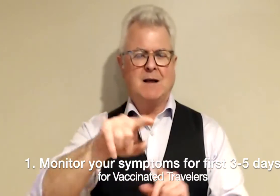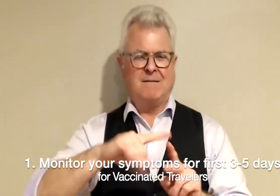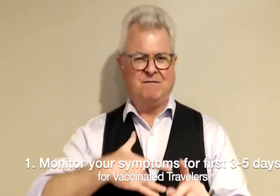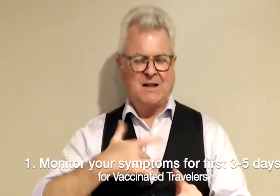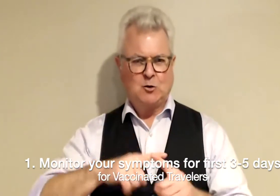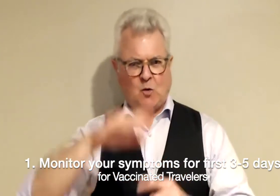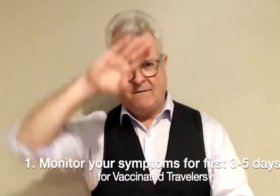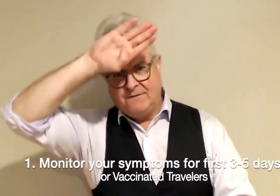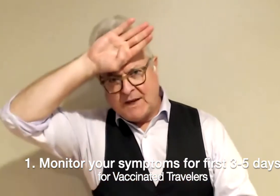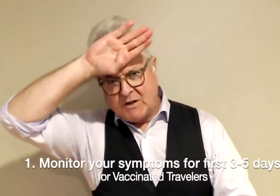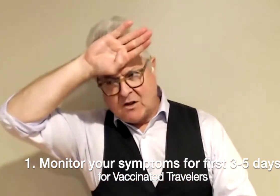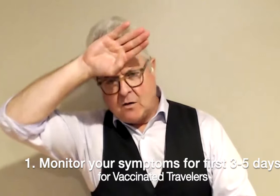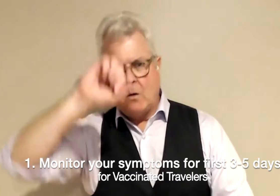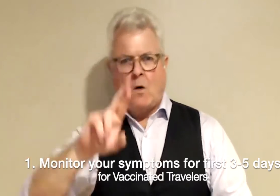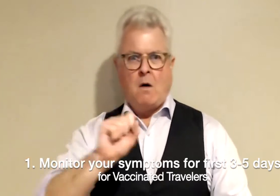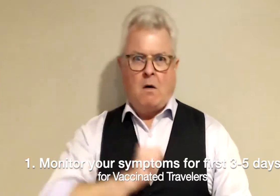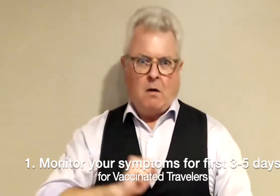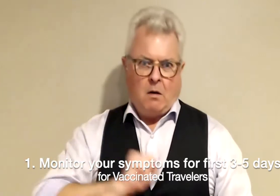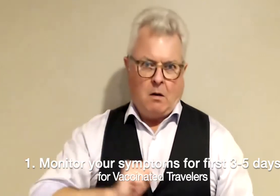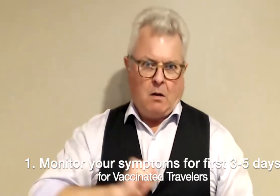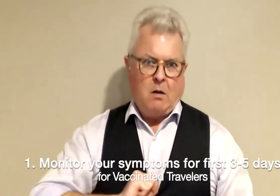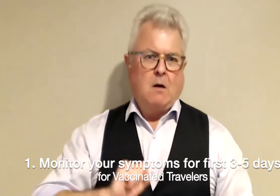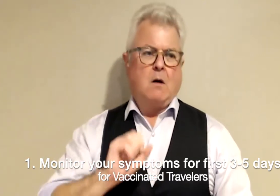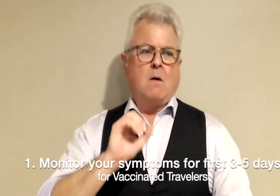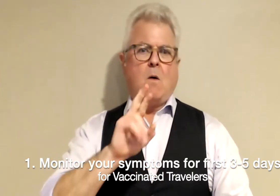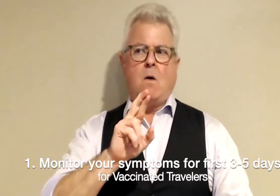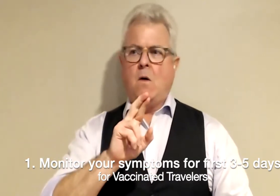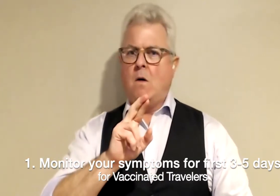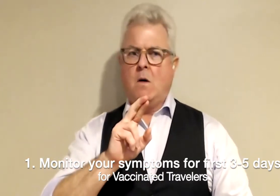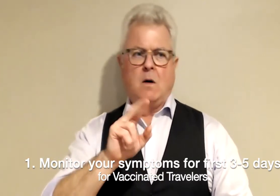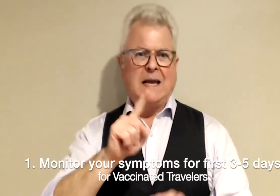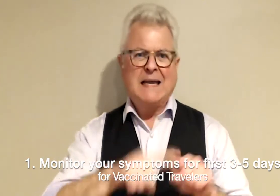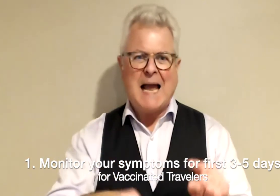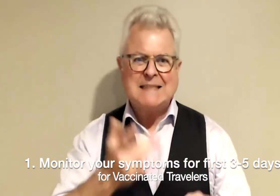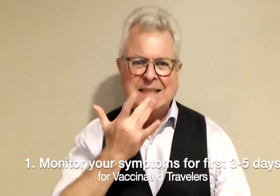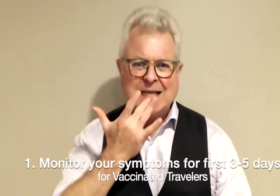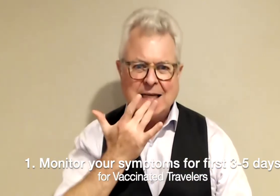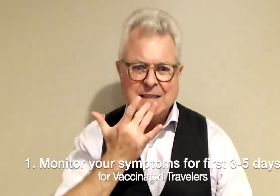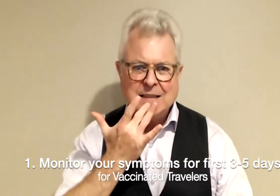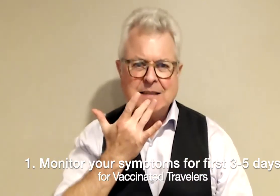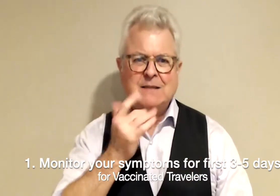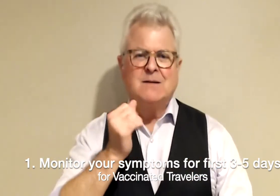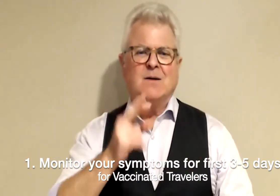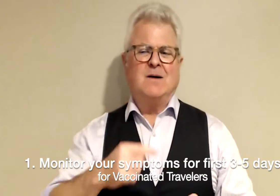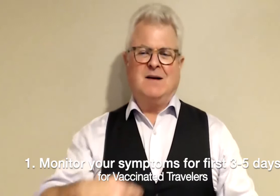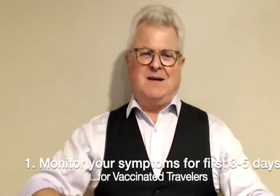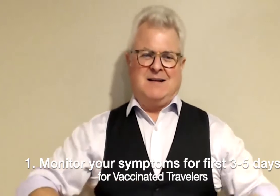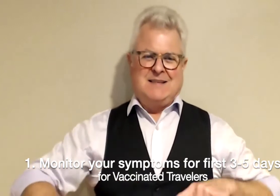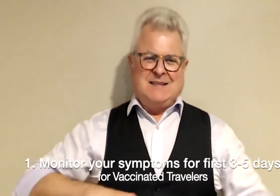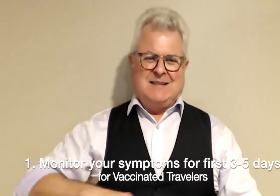notice any symptoms, such as a fever or a cough, or perhaps a runny nose, or perhaps you may have lost your sense